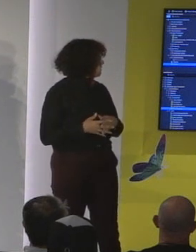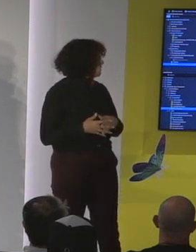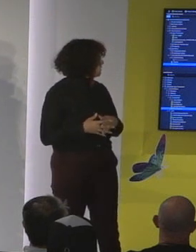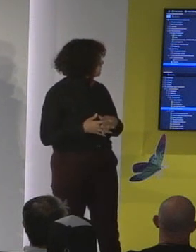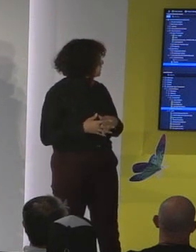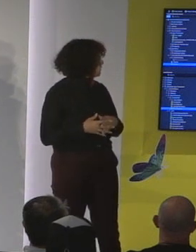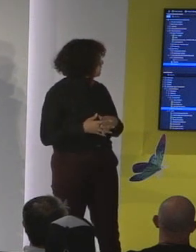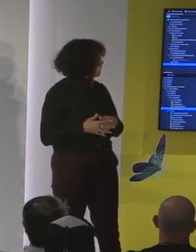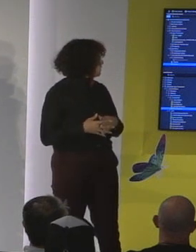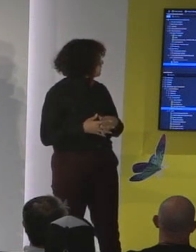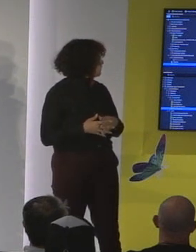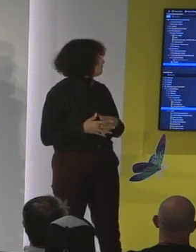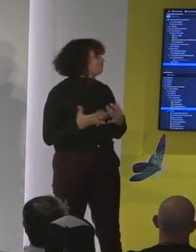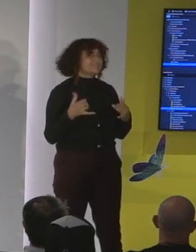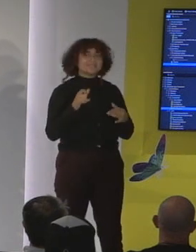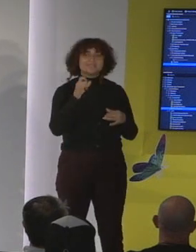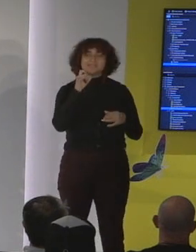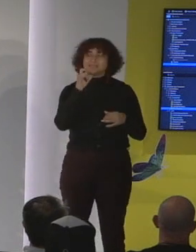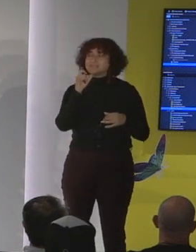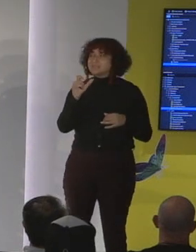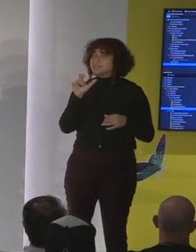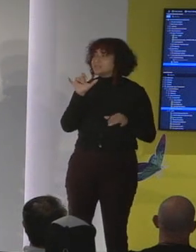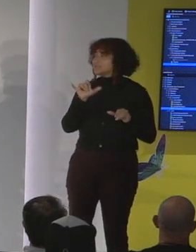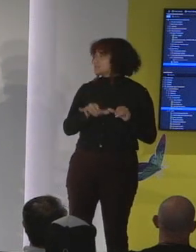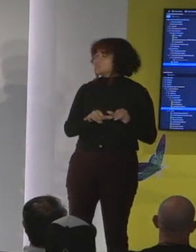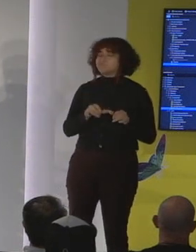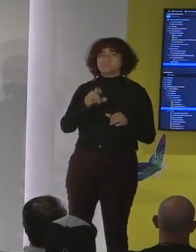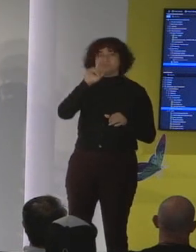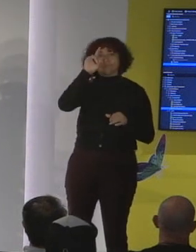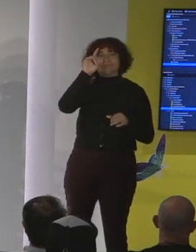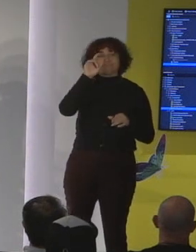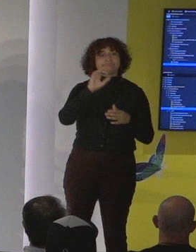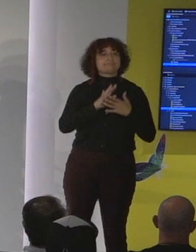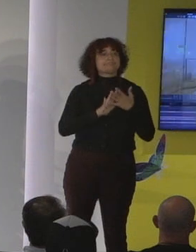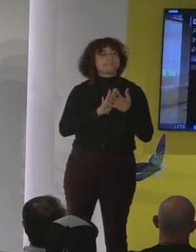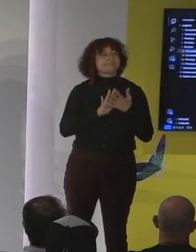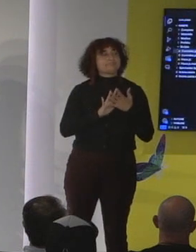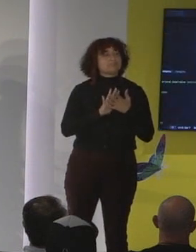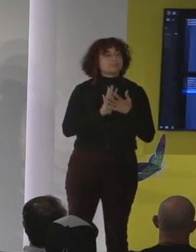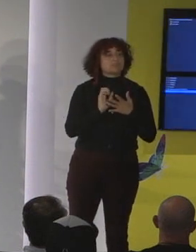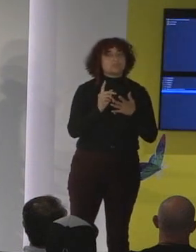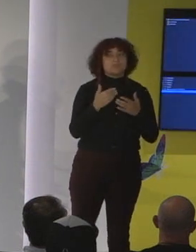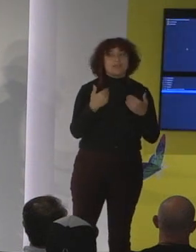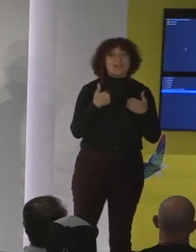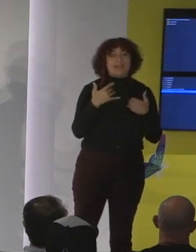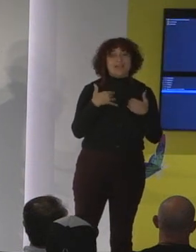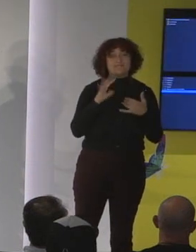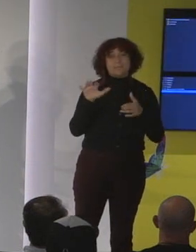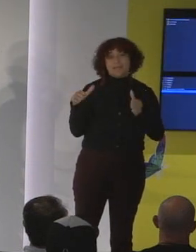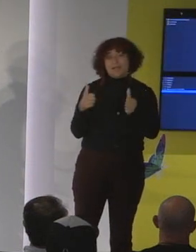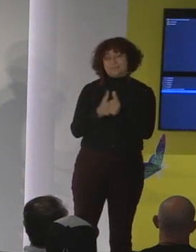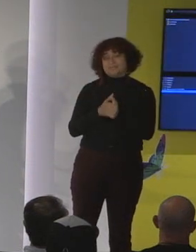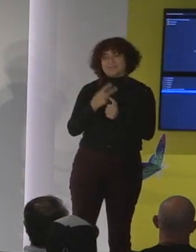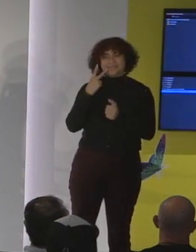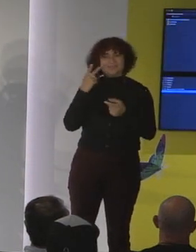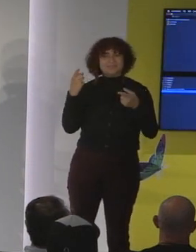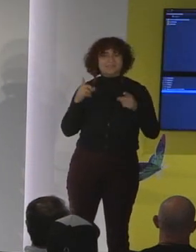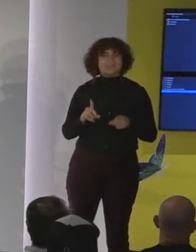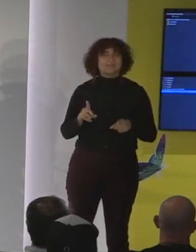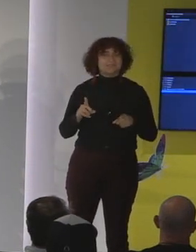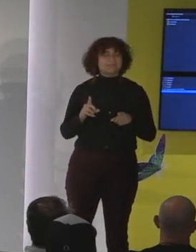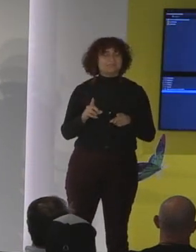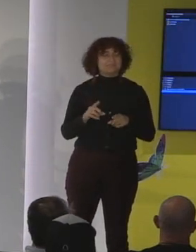And let's move our X. And it's still not syncing. Isn't that a mystery? All right, well, I have a backup. Let's see what's going on in